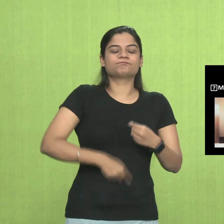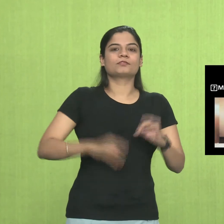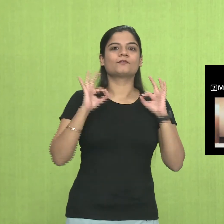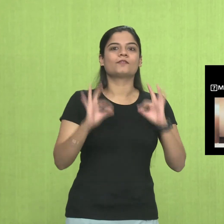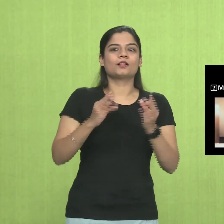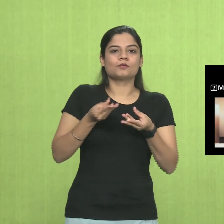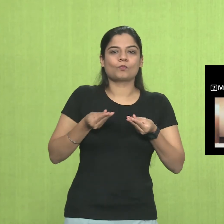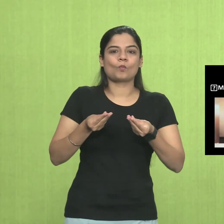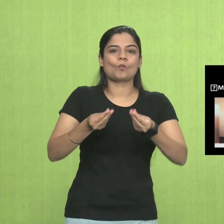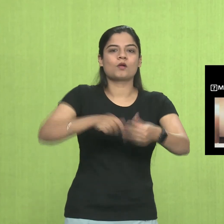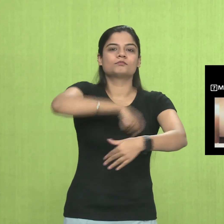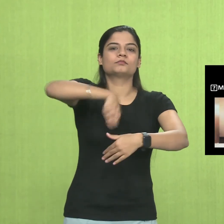for digestion as well.